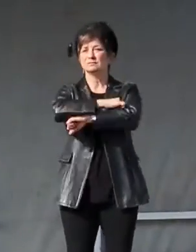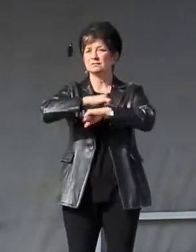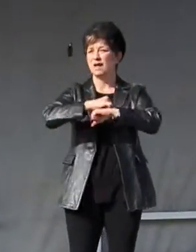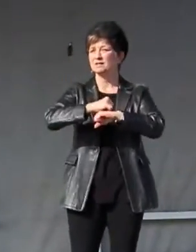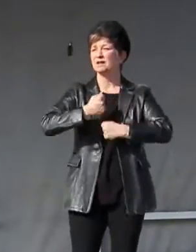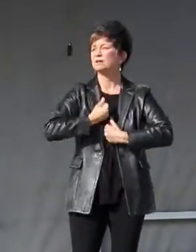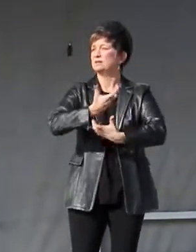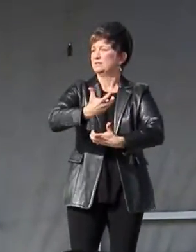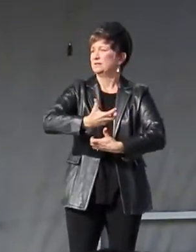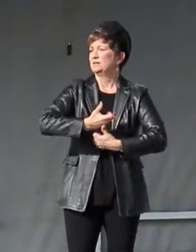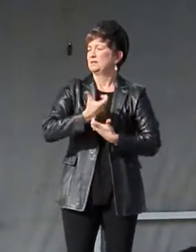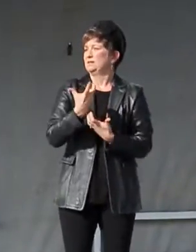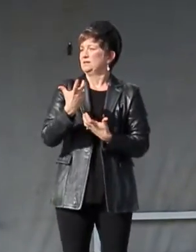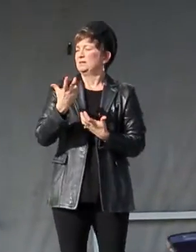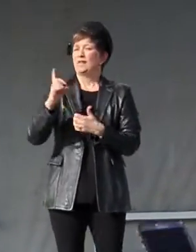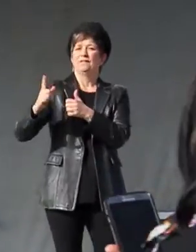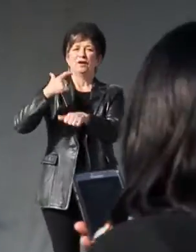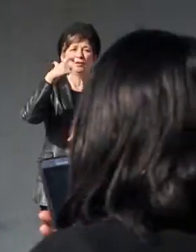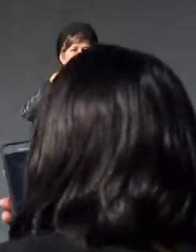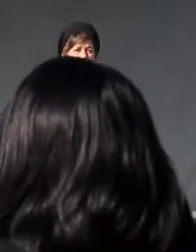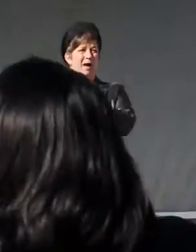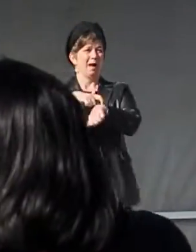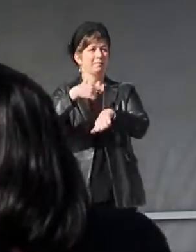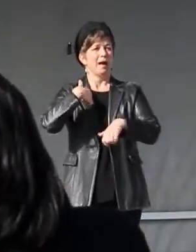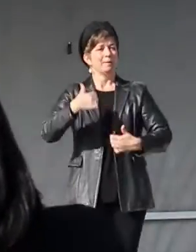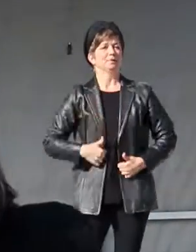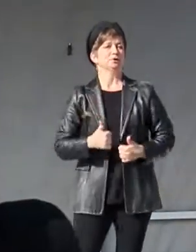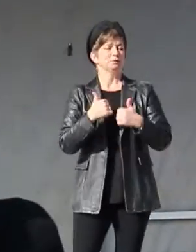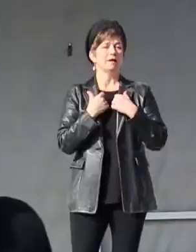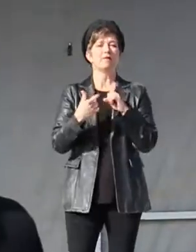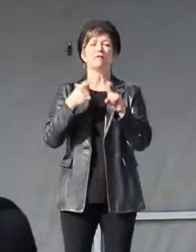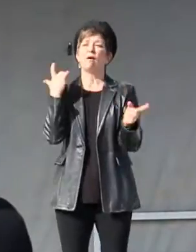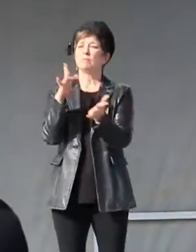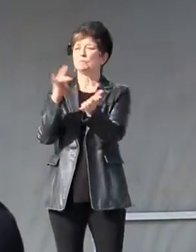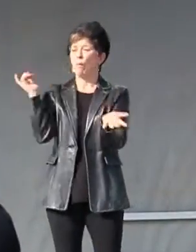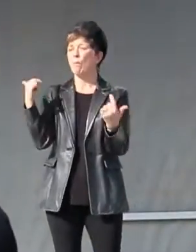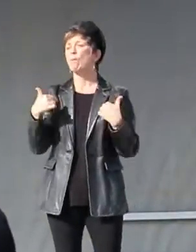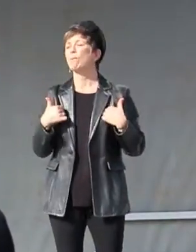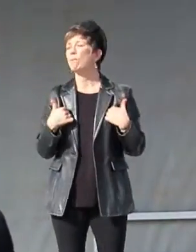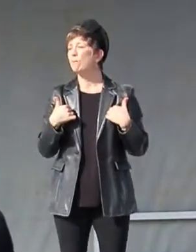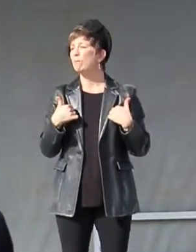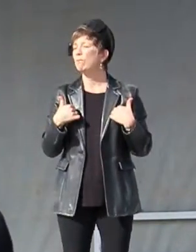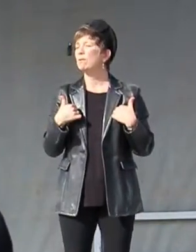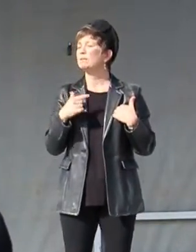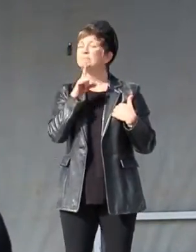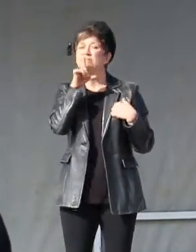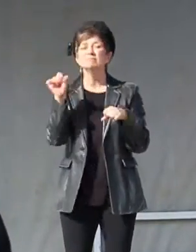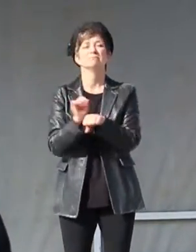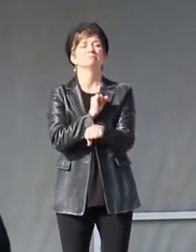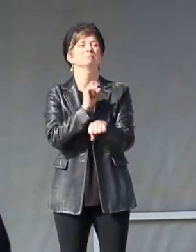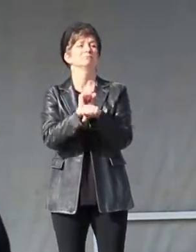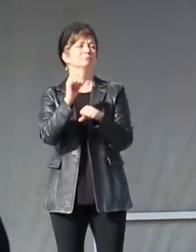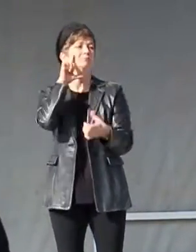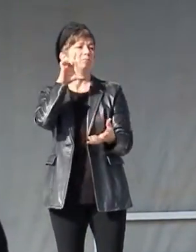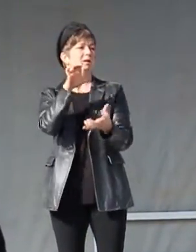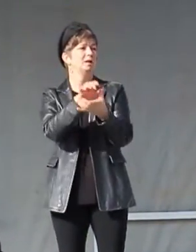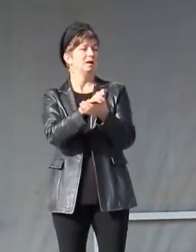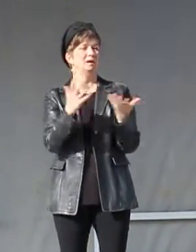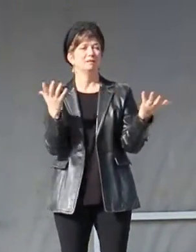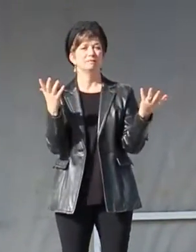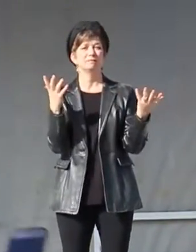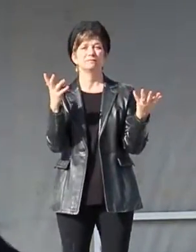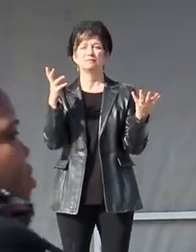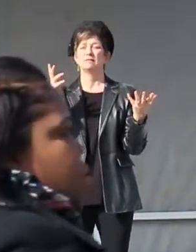shared widely for the first time ever that I am a survivor of sexual assault. I truly believe that the